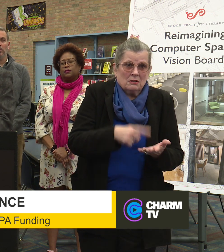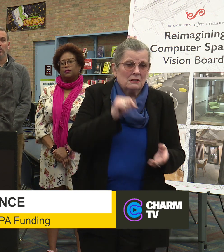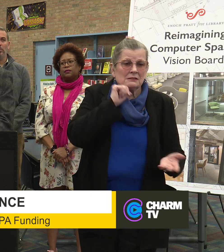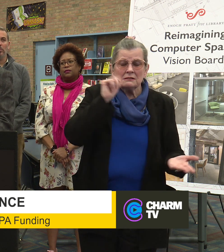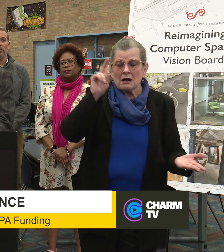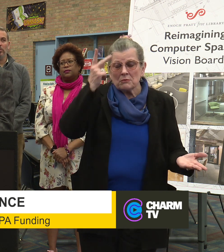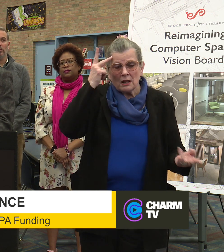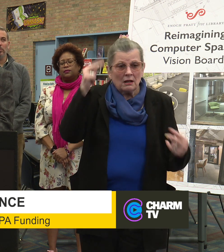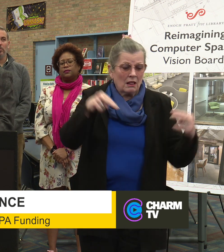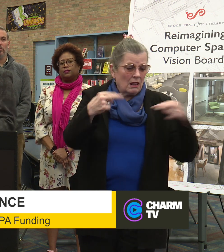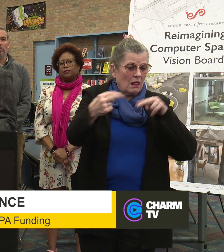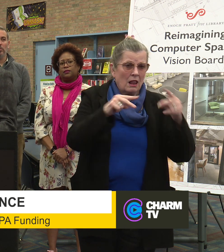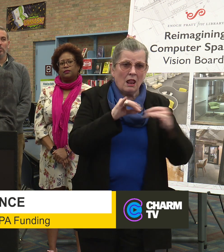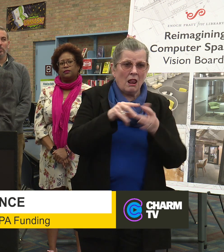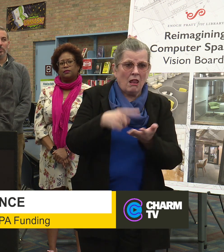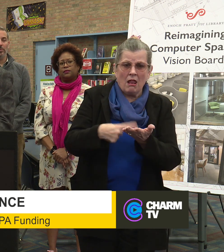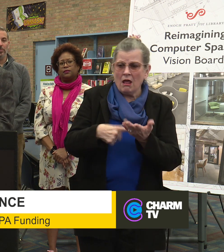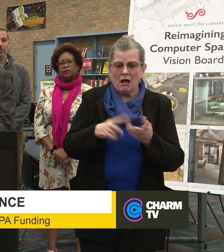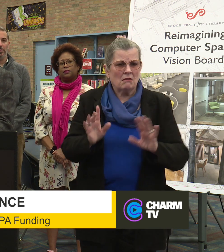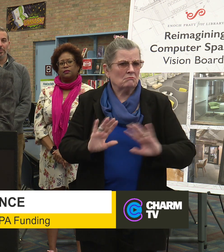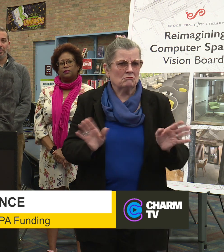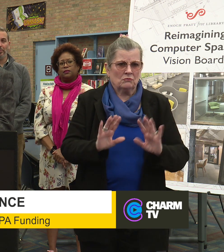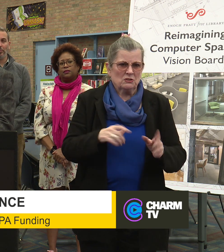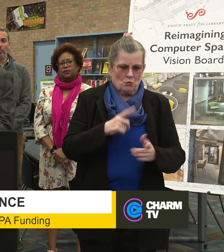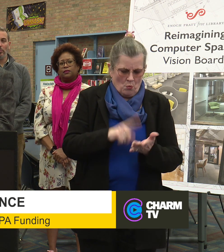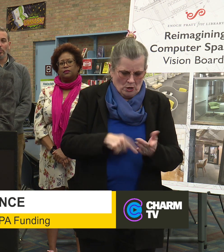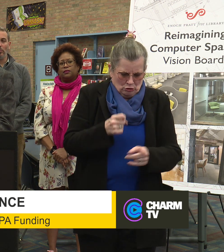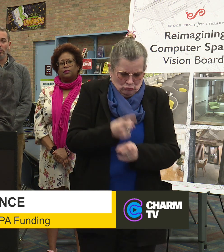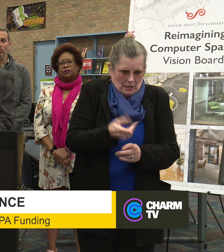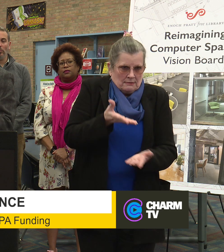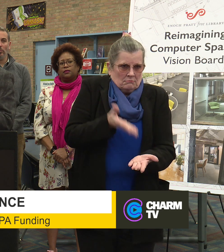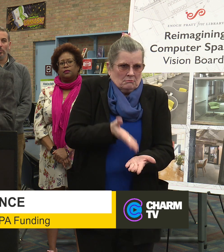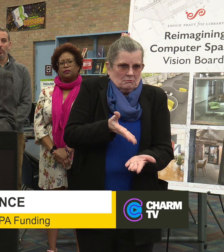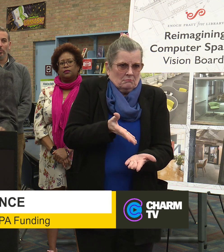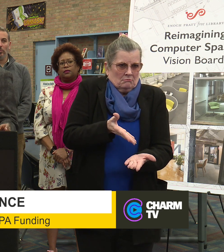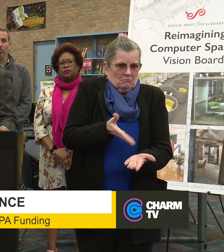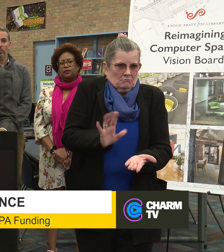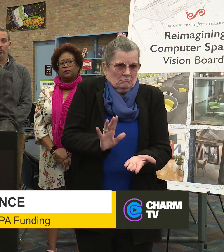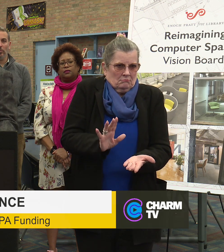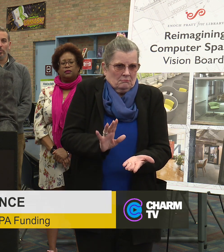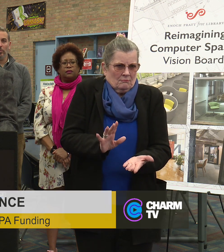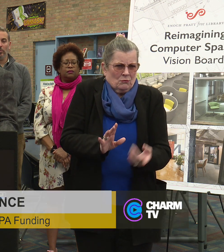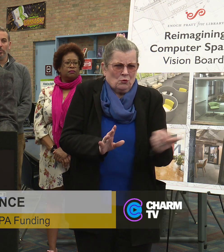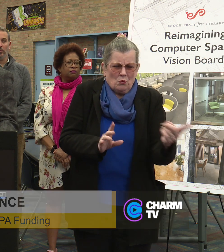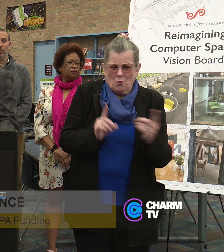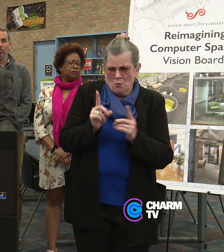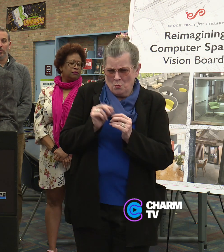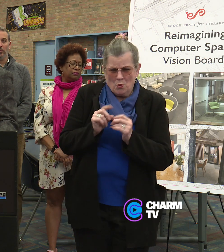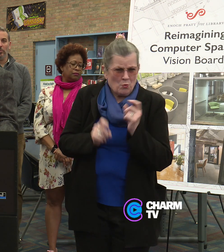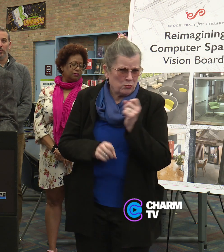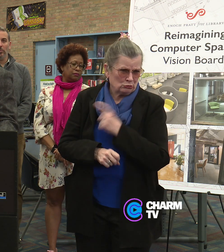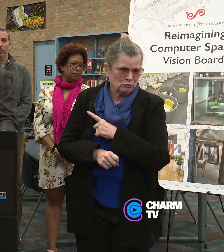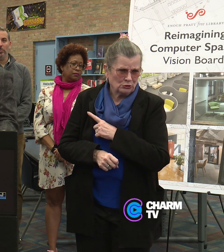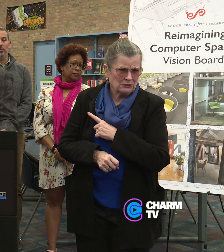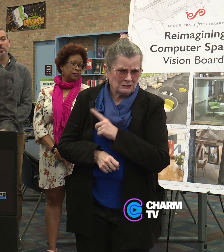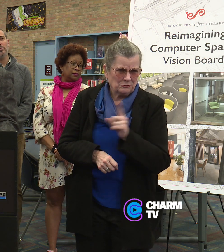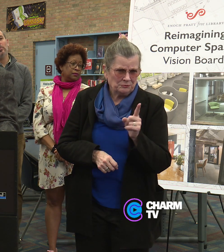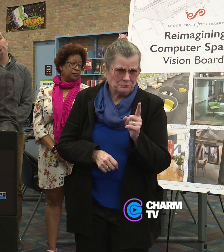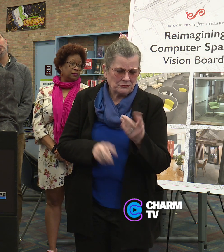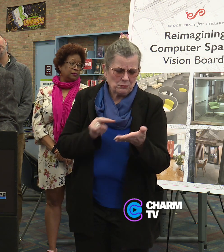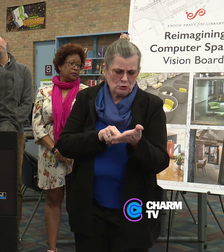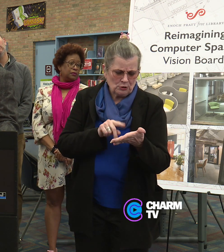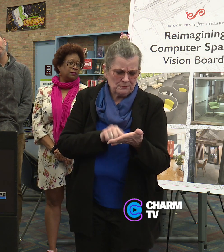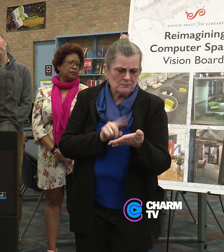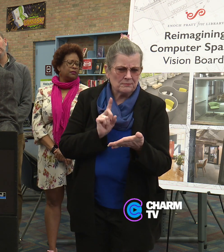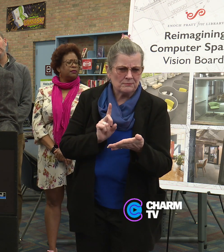what their emotional feelings are, but what's right about for the city of Baltimore. And then one Go quick, ahead. looking at, well, actually